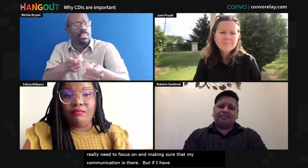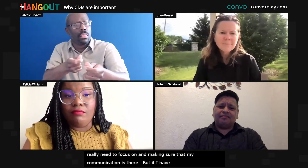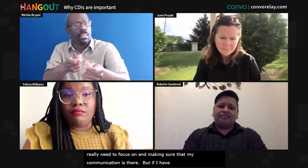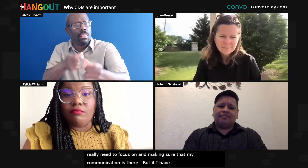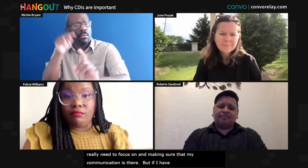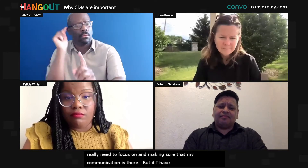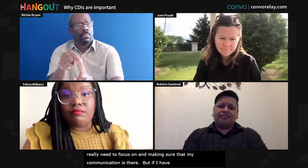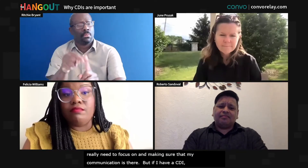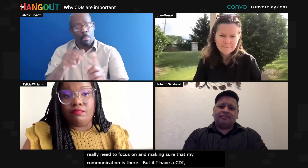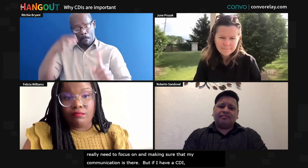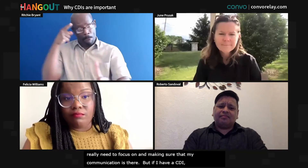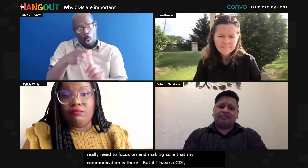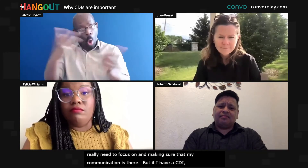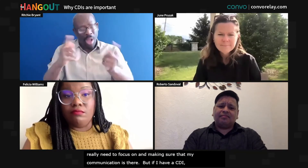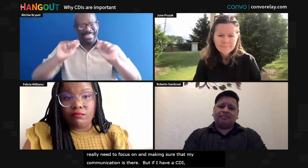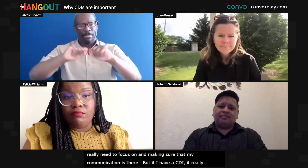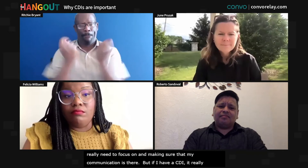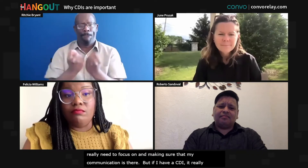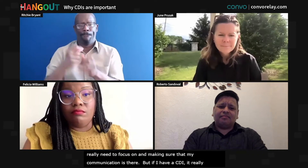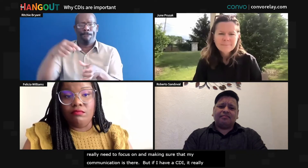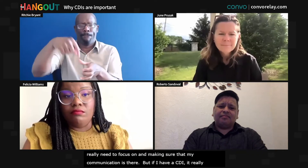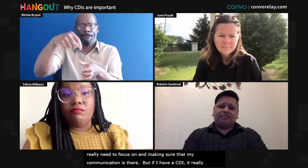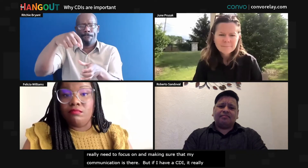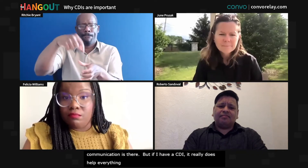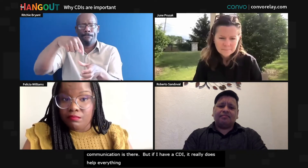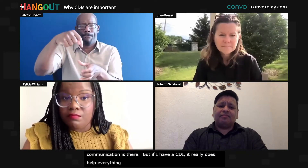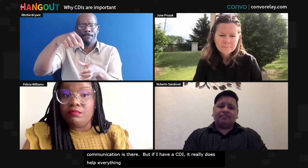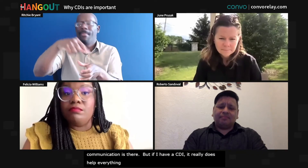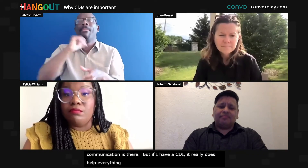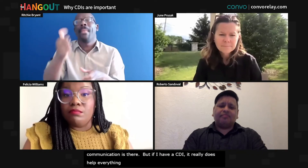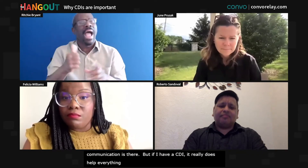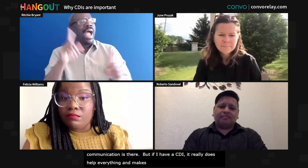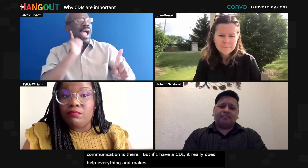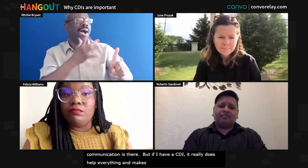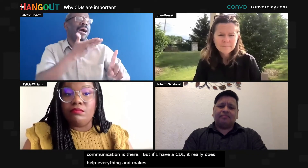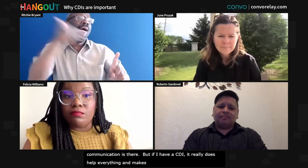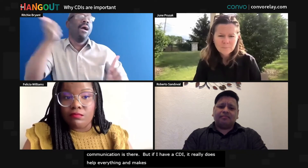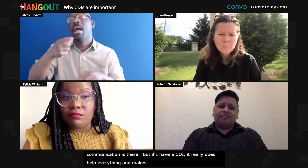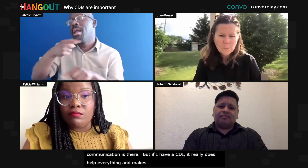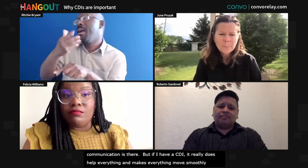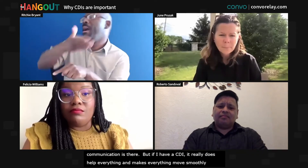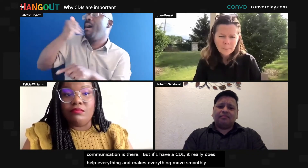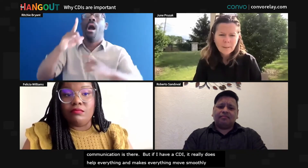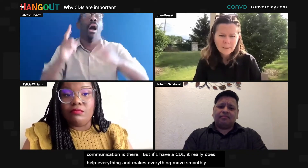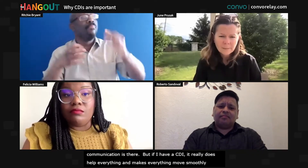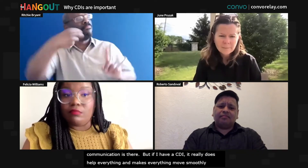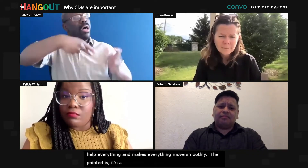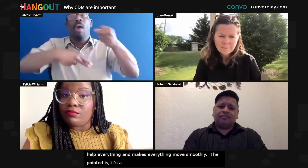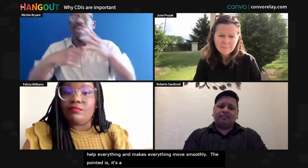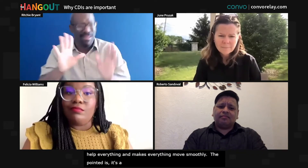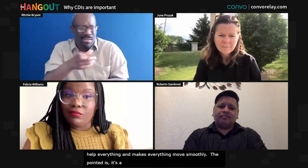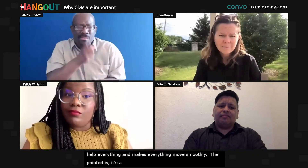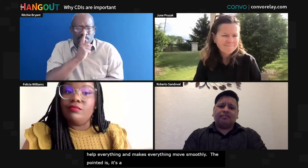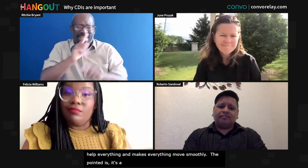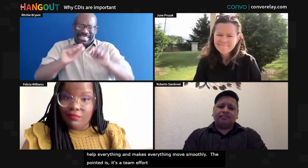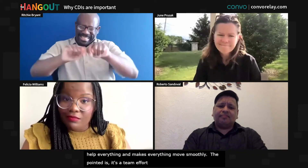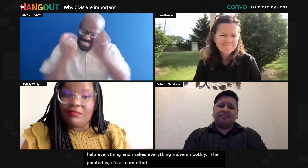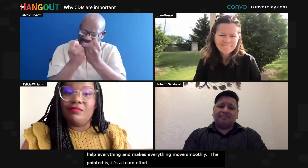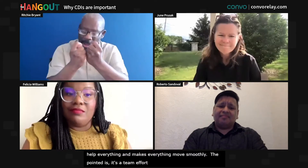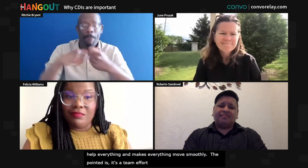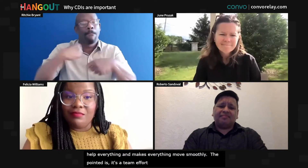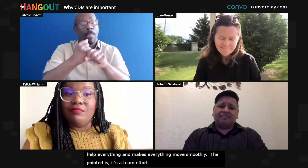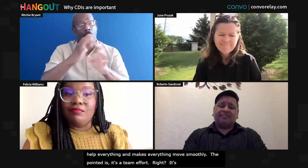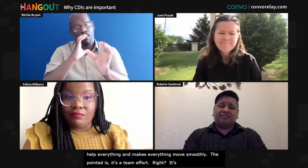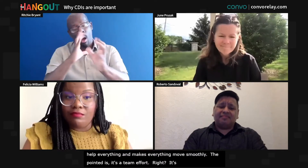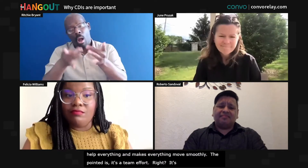does help everything. It makes everything move smoothly. The point is, it's a Mm-hmm. team effort, right? It's not about